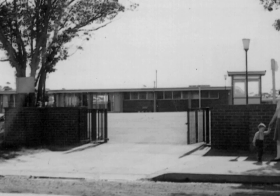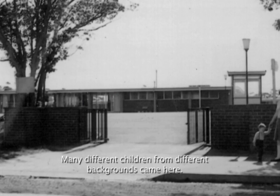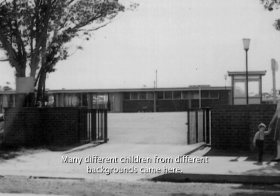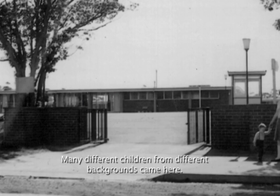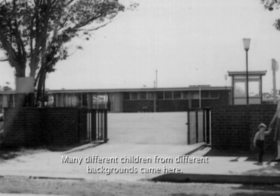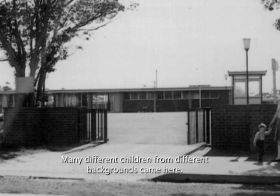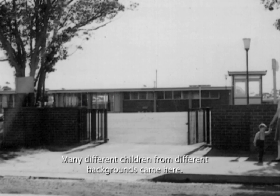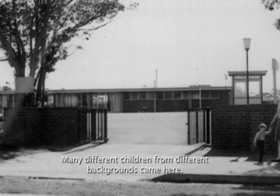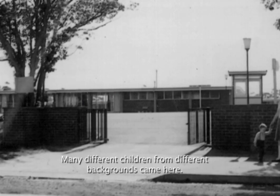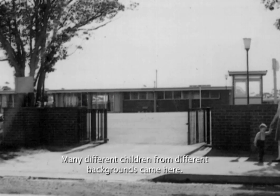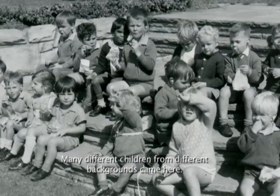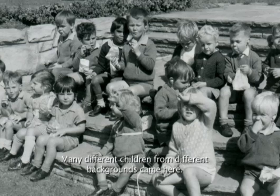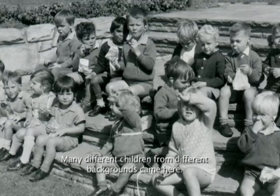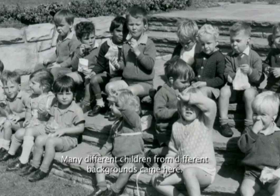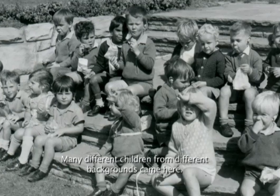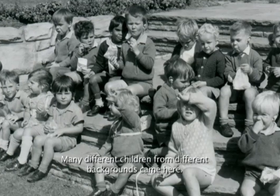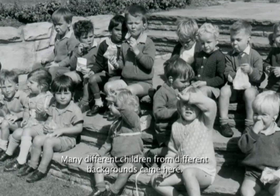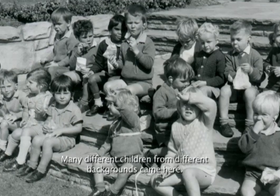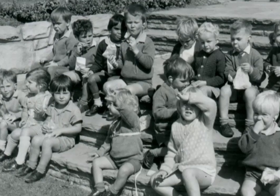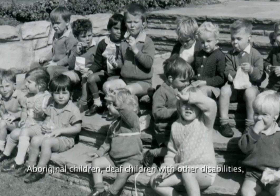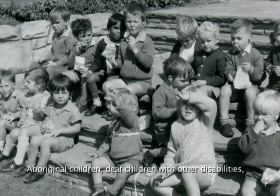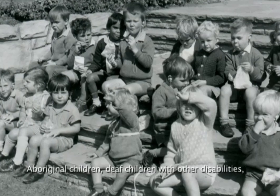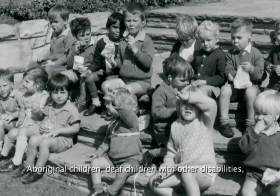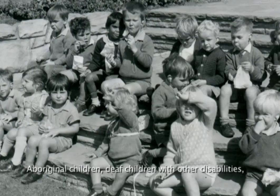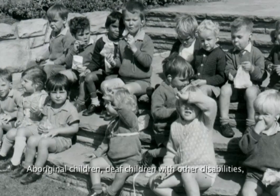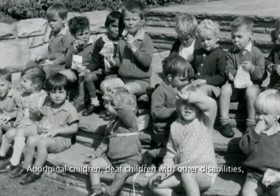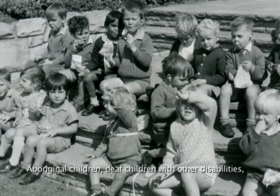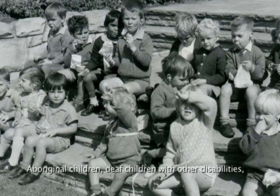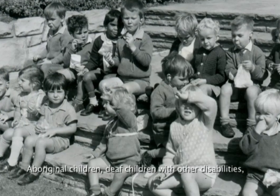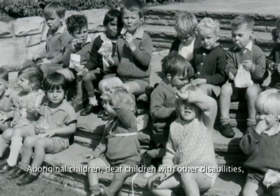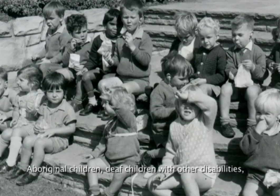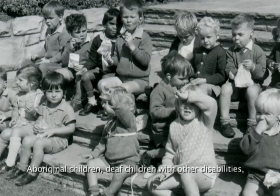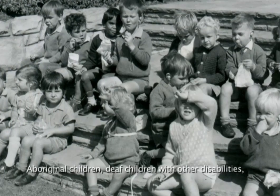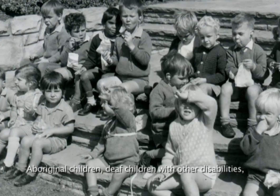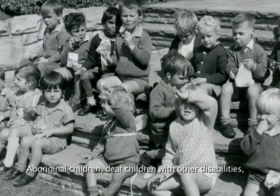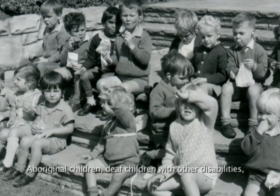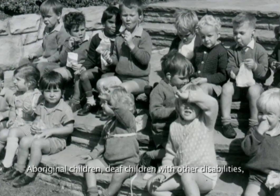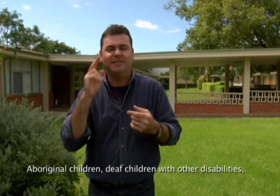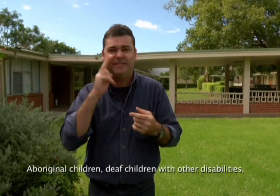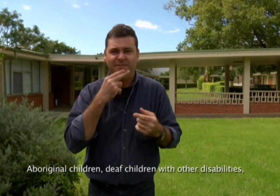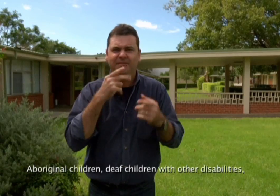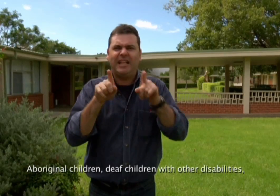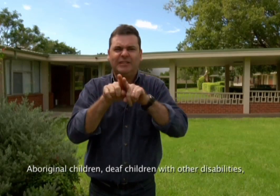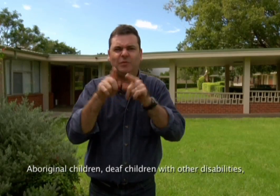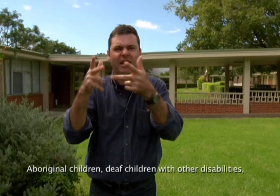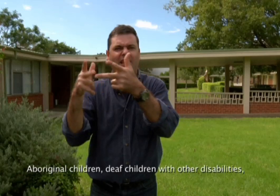Many different children from different backgrounds came here. Aboriginal children, deaf children with